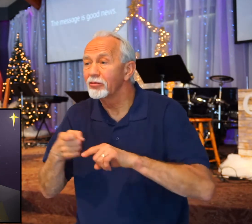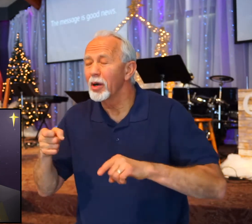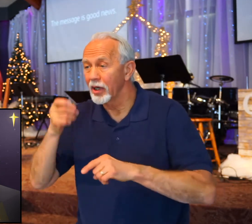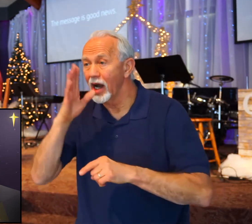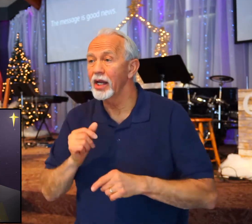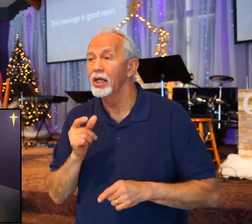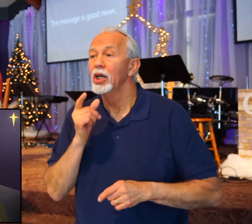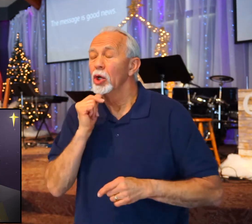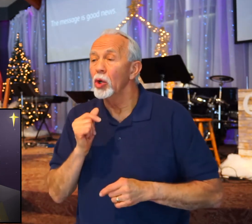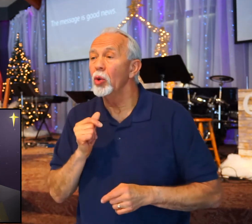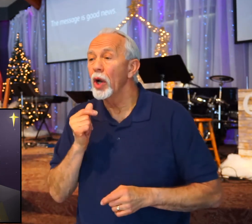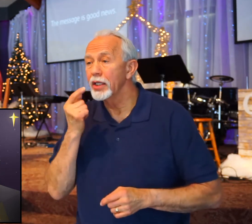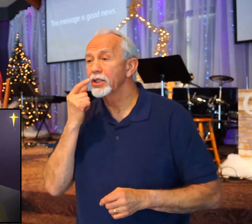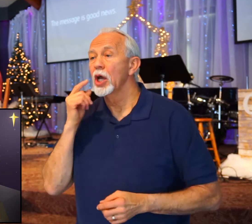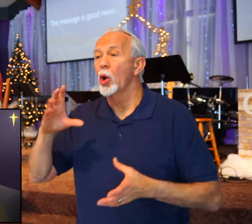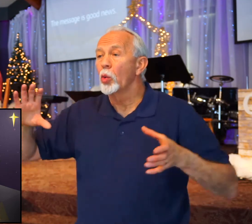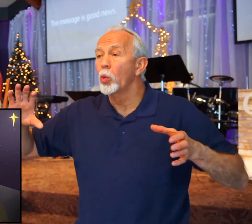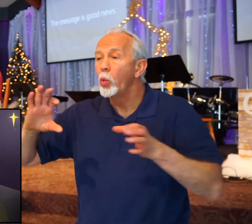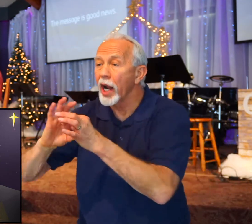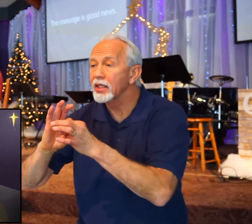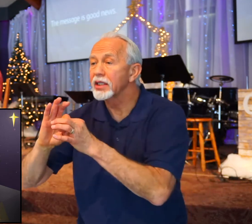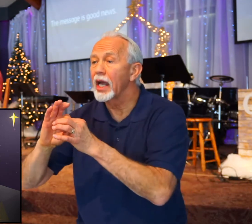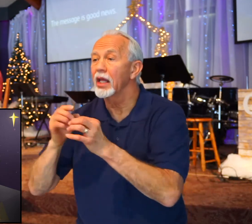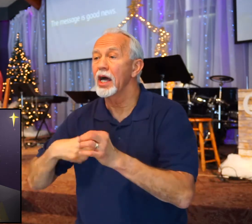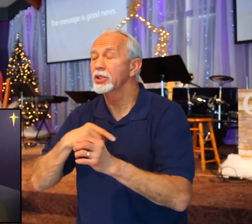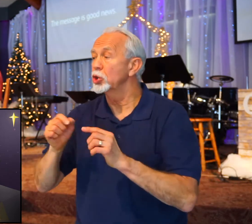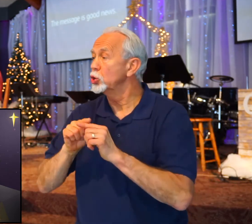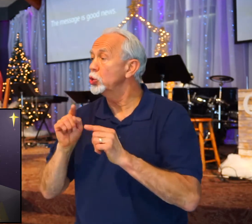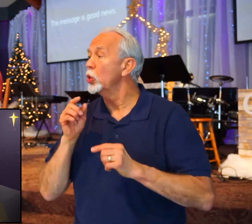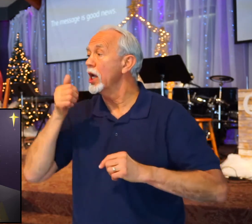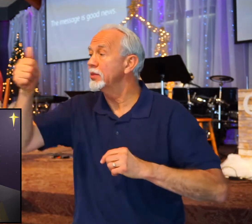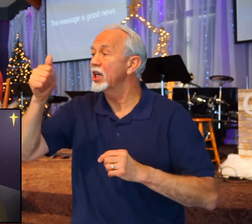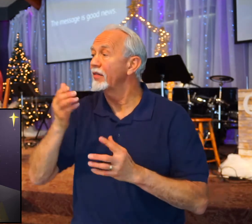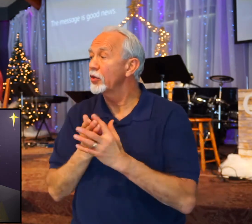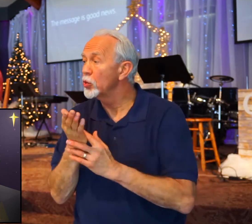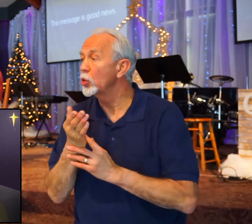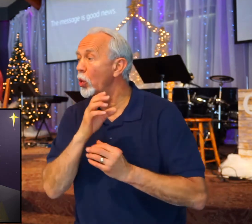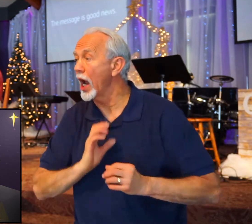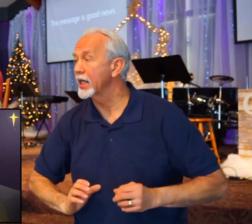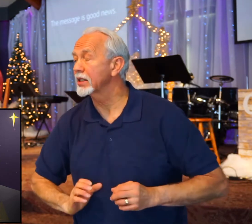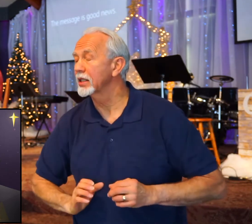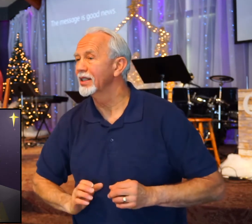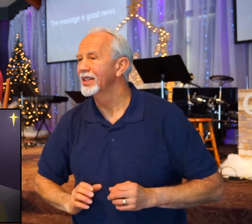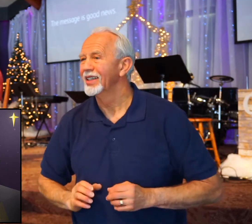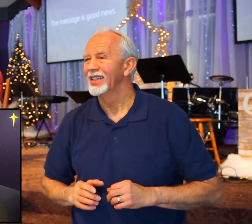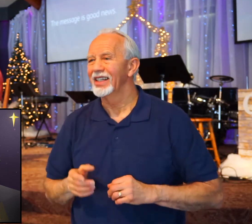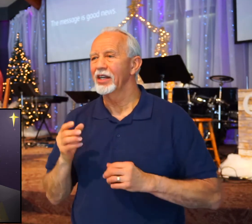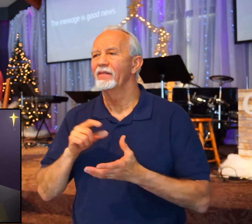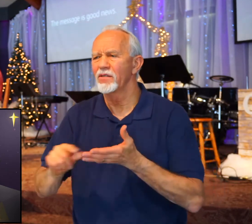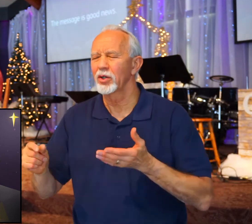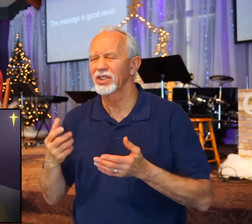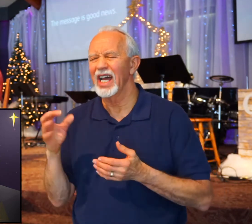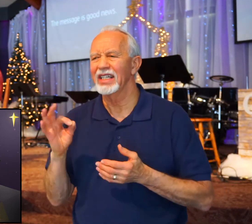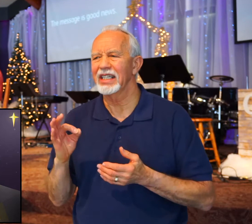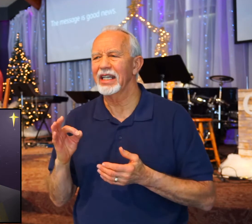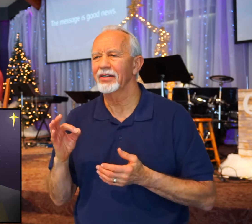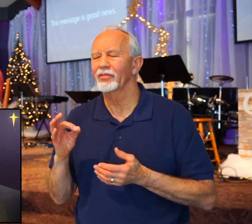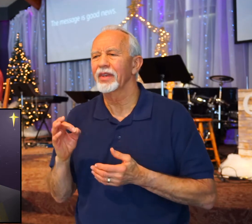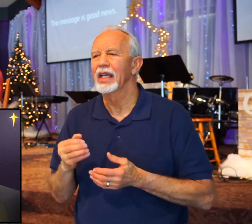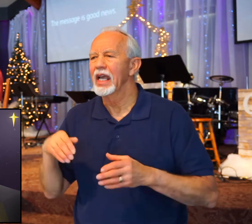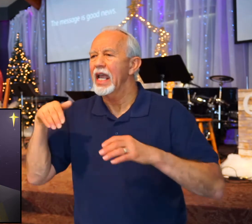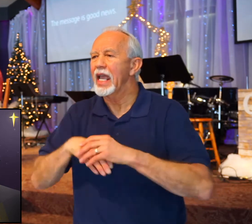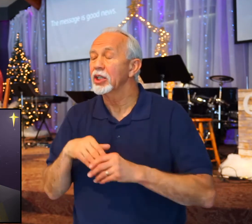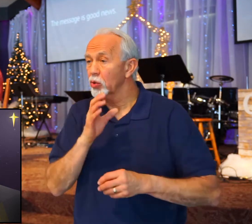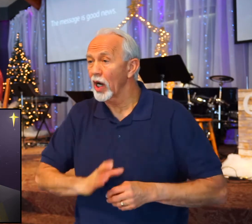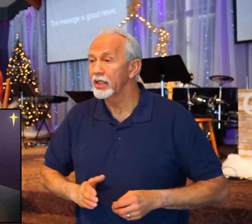has reconciled us to Himself through Christ. And he adds in verse 19, that is, in Christ